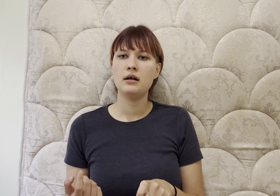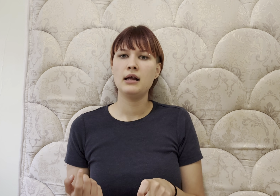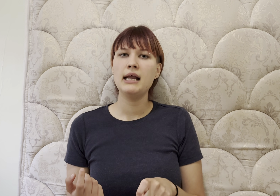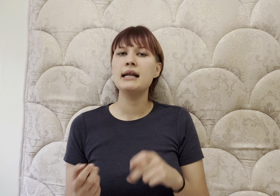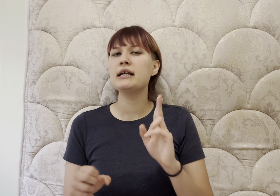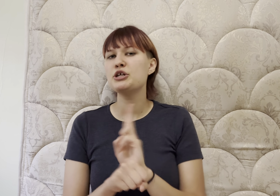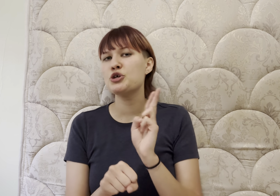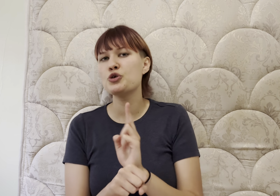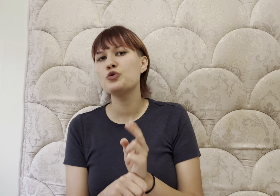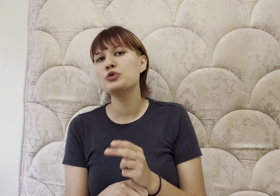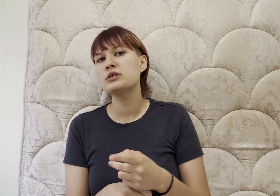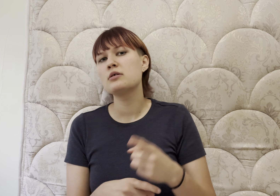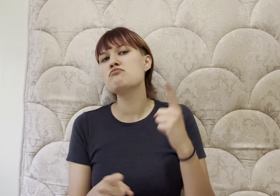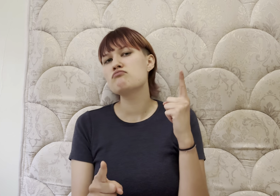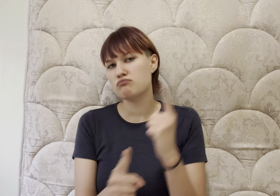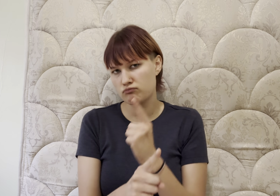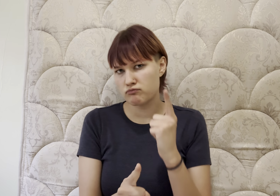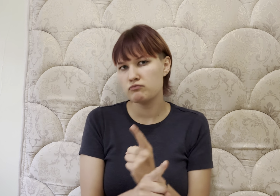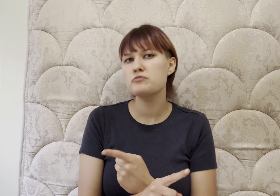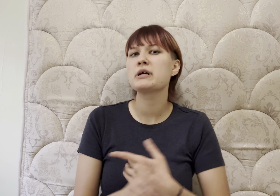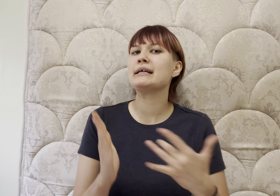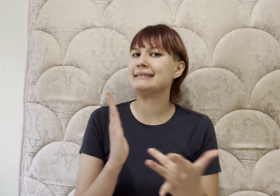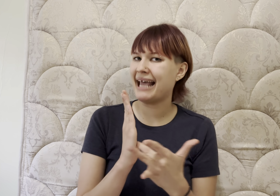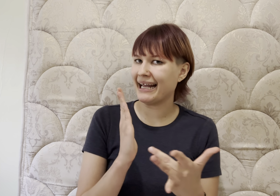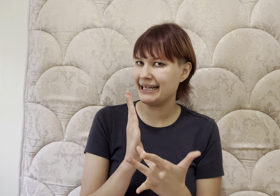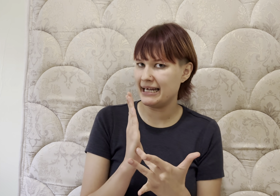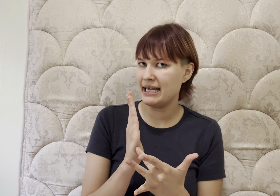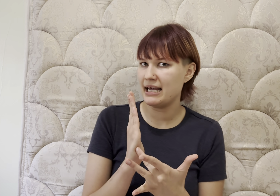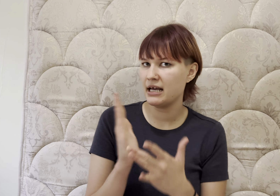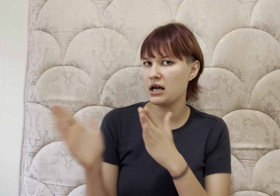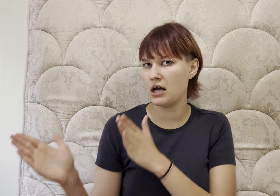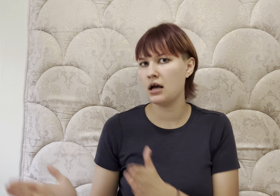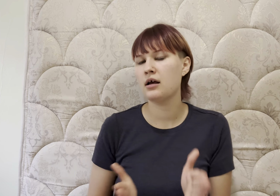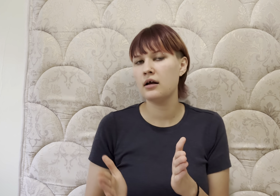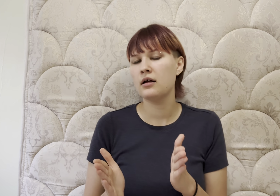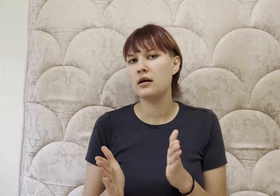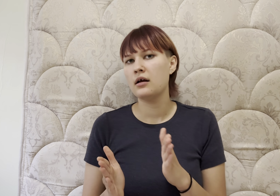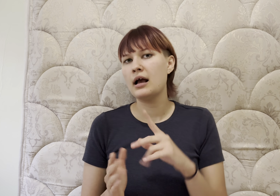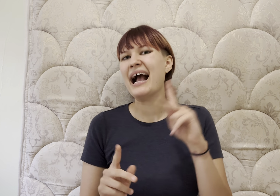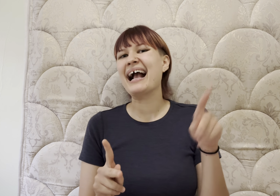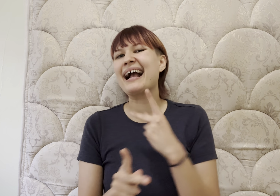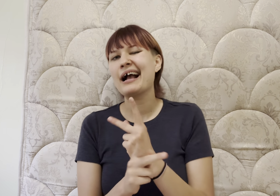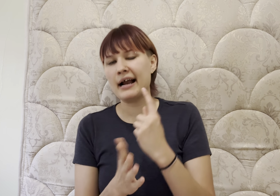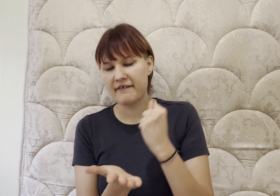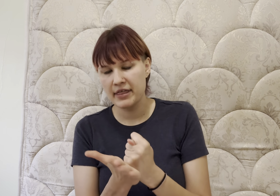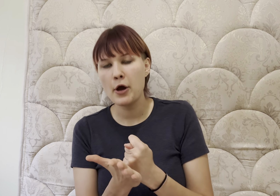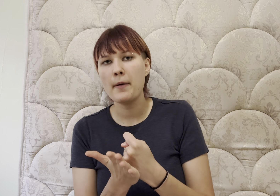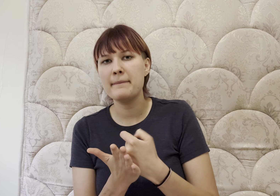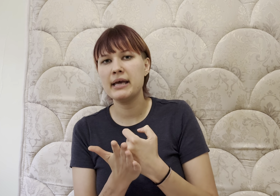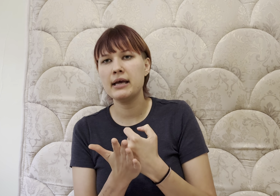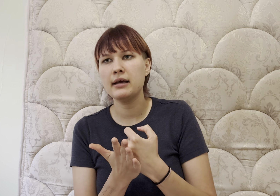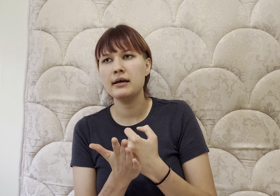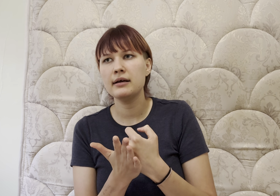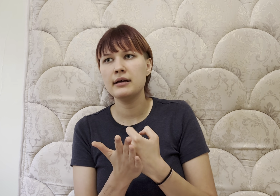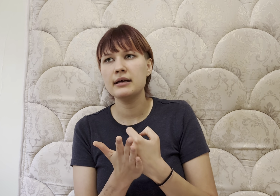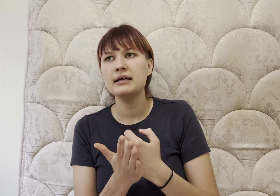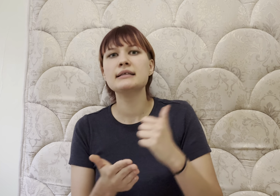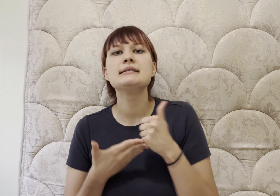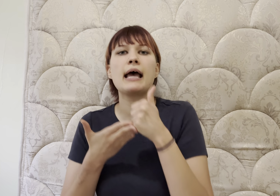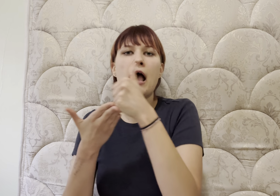You could see a psychoanalyst to stop smoking, but really behavioral therapy would probably be better. I've just mentioned